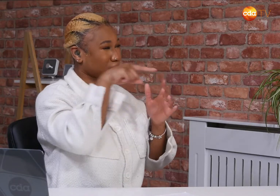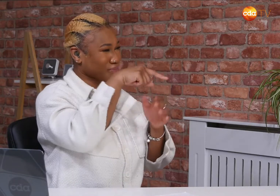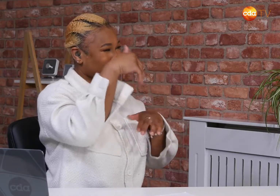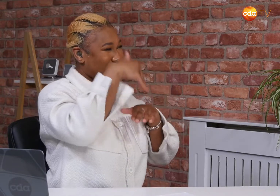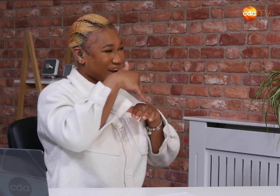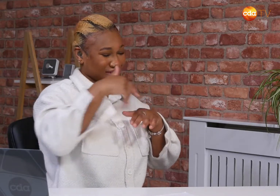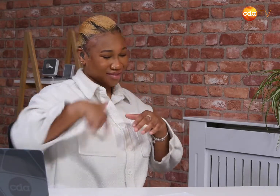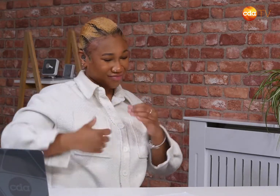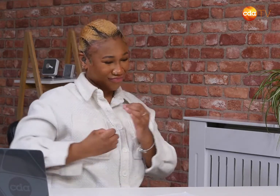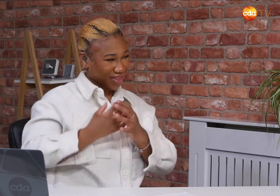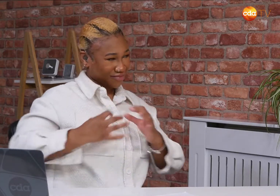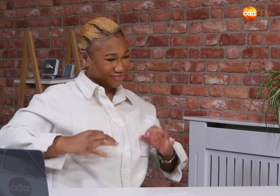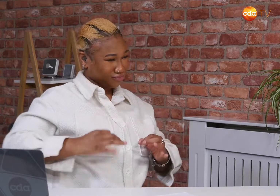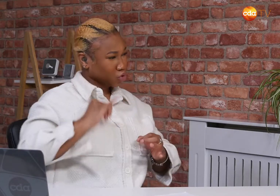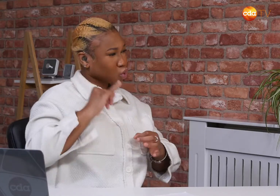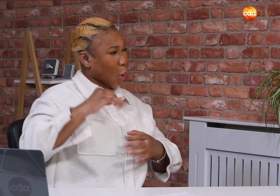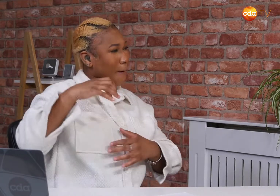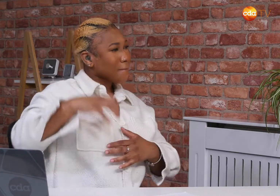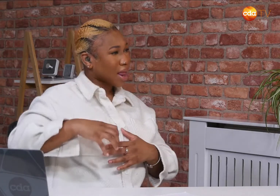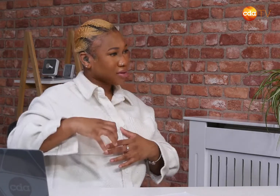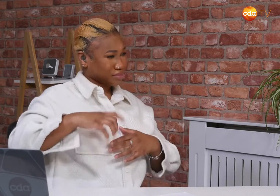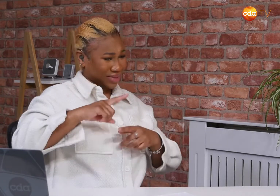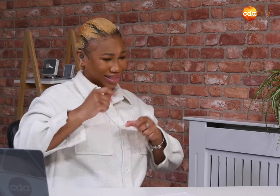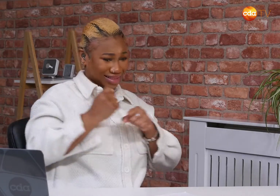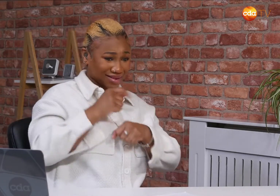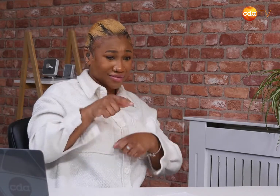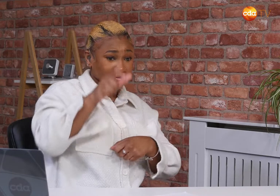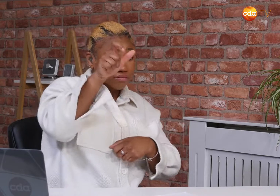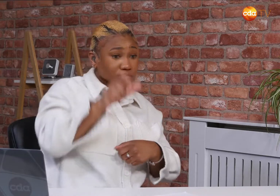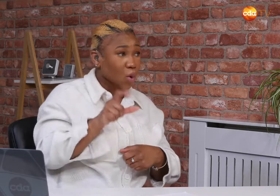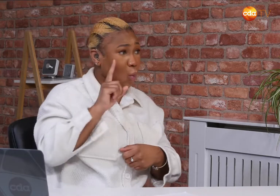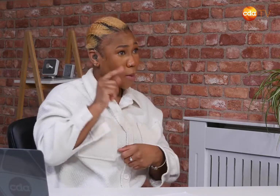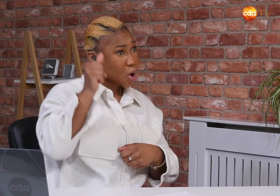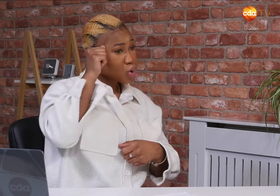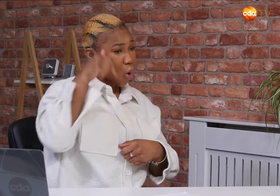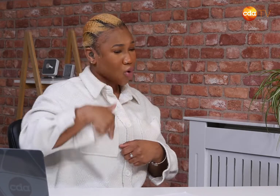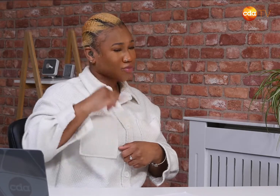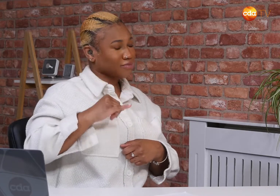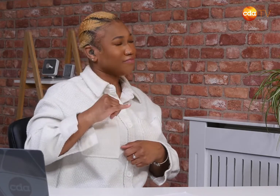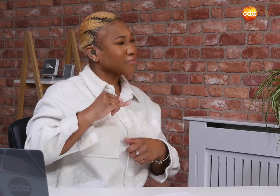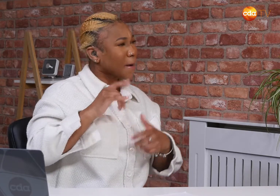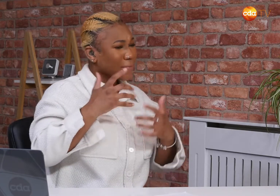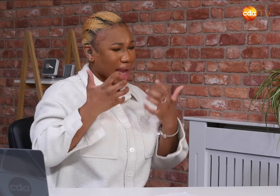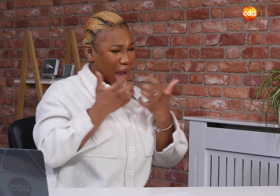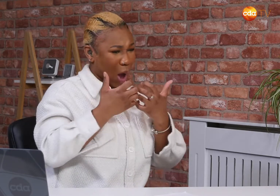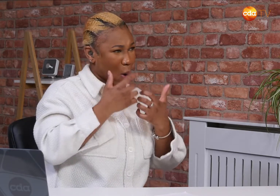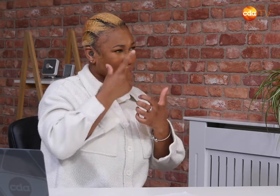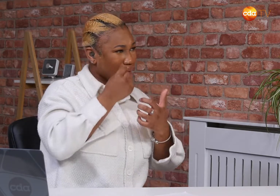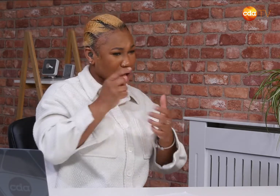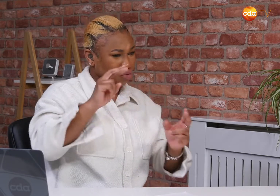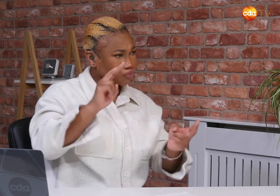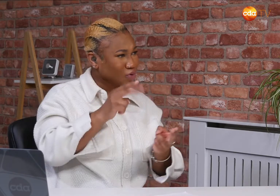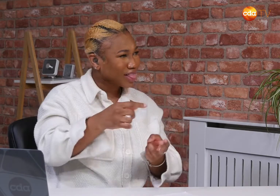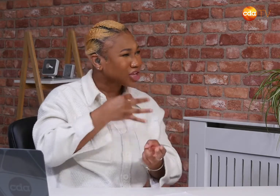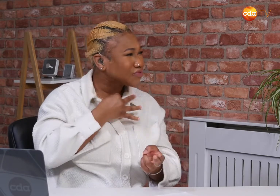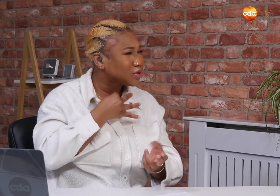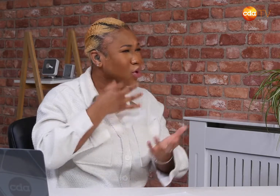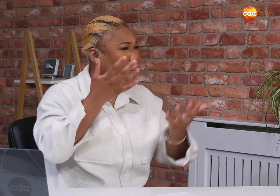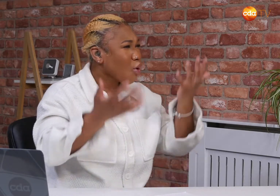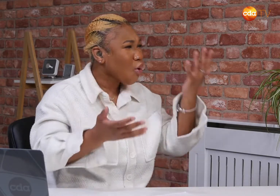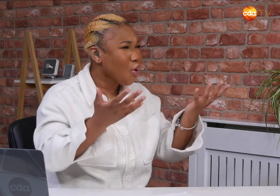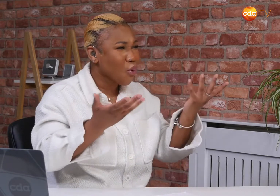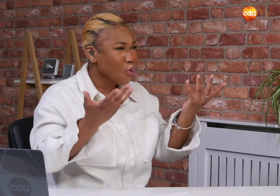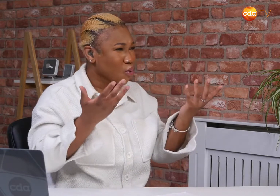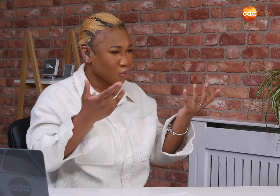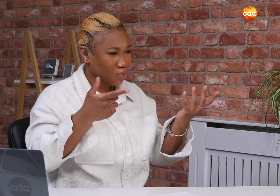Okay, so like you were saying, this ectopic pregnancy, it can kind of grow in the wrong place, and it can be a real health risk for the